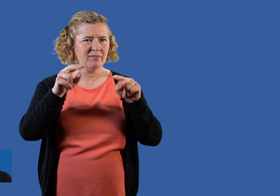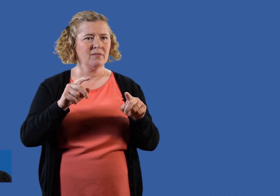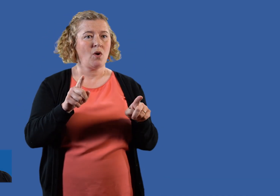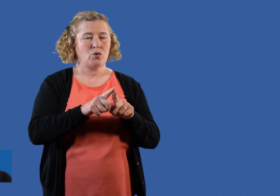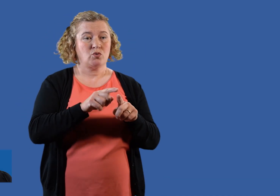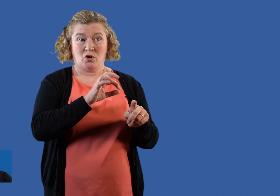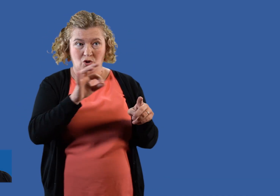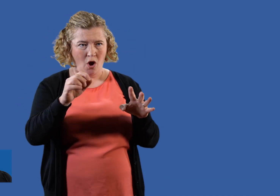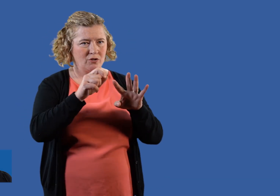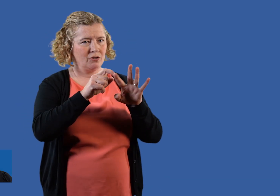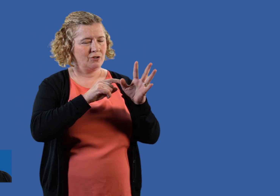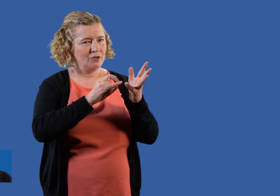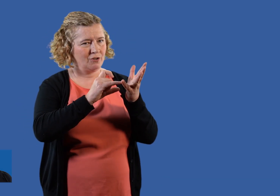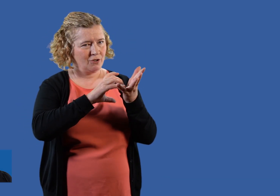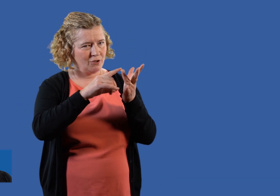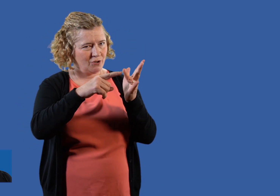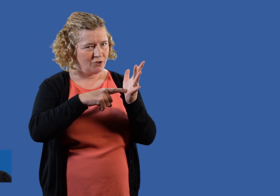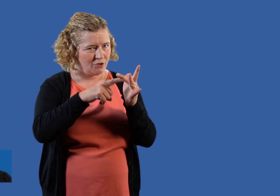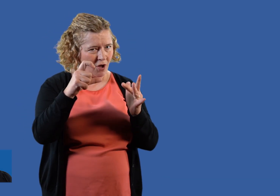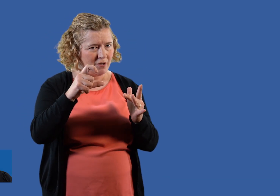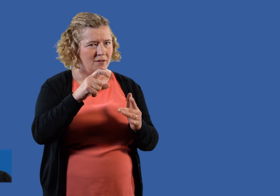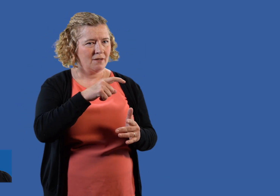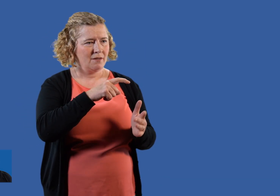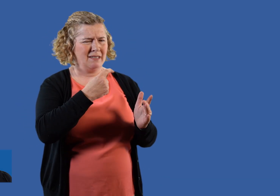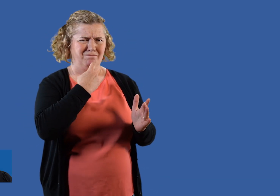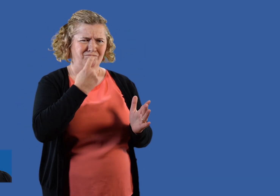non-psychotic major mood disorders,